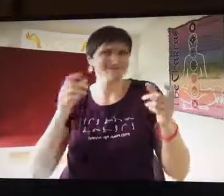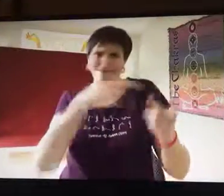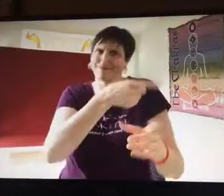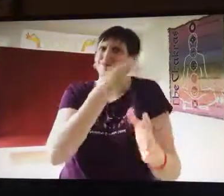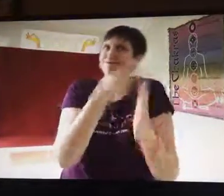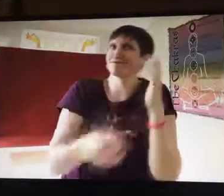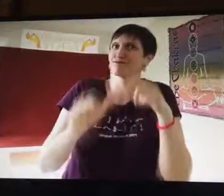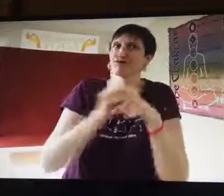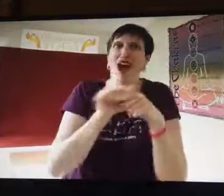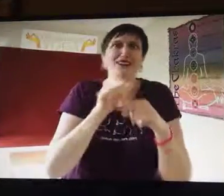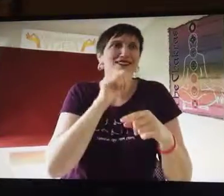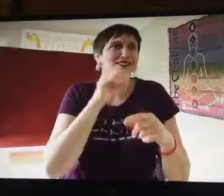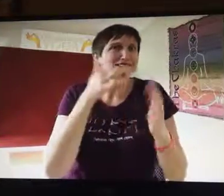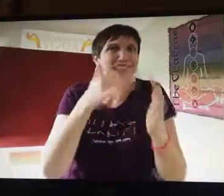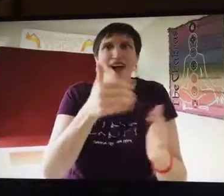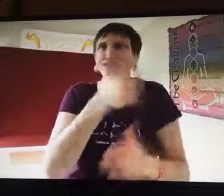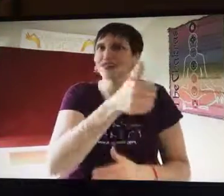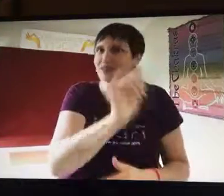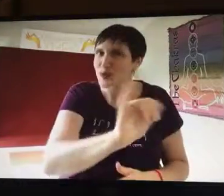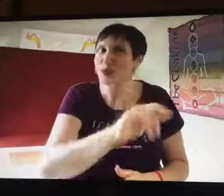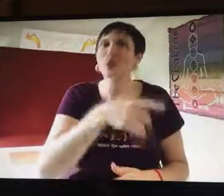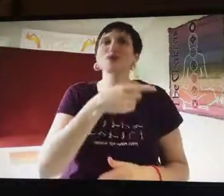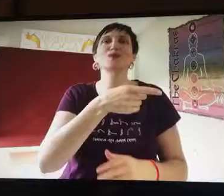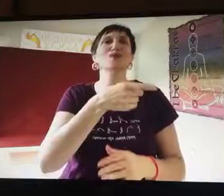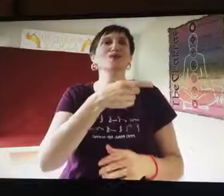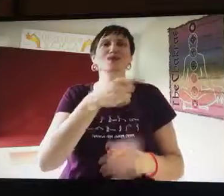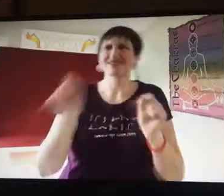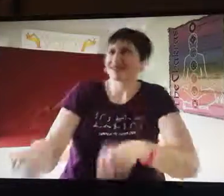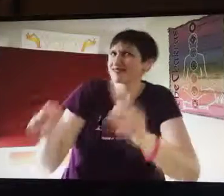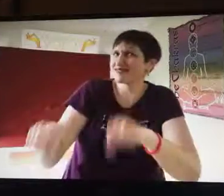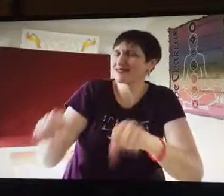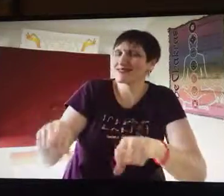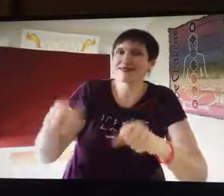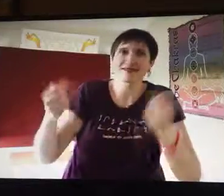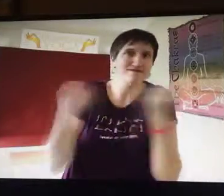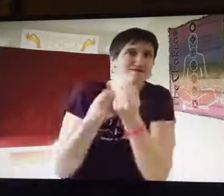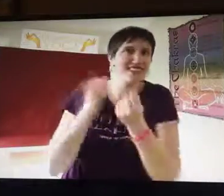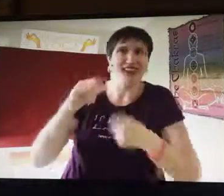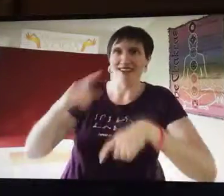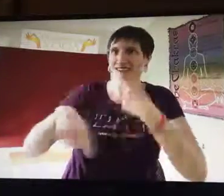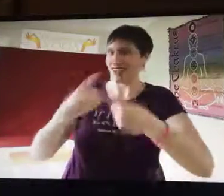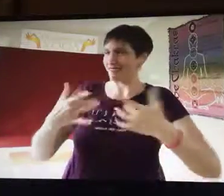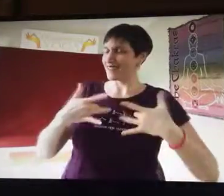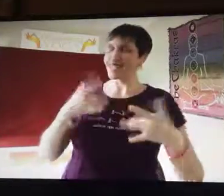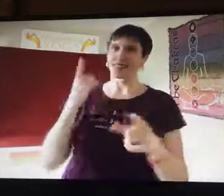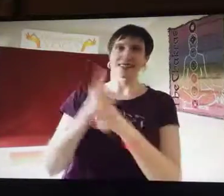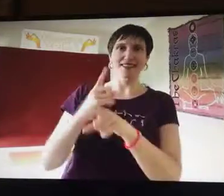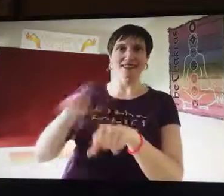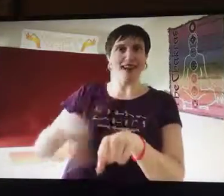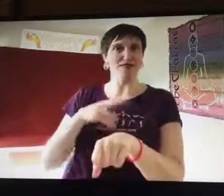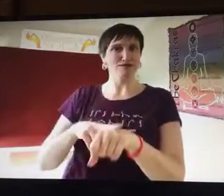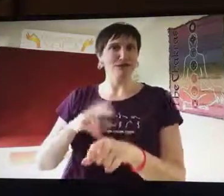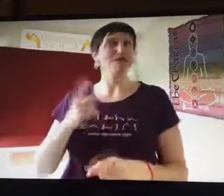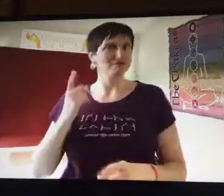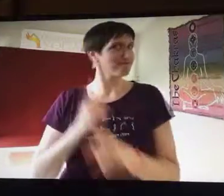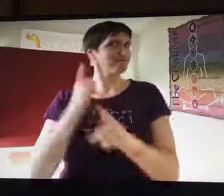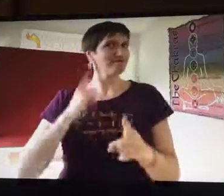So I was chatting with another friend in Cambodia. They were practicing and studying too. And they really supported the sign